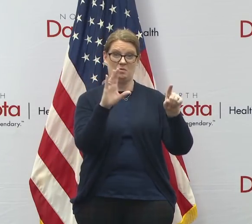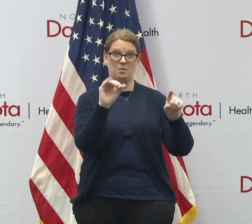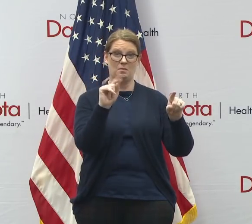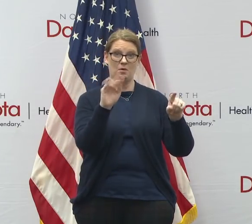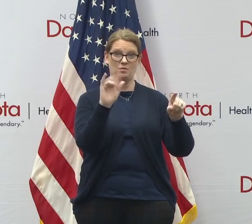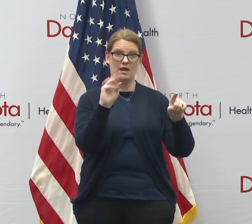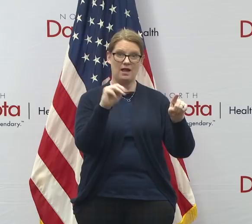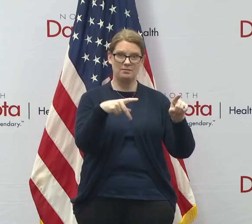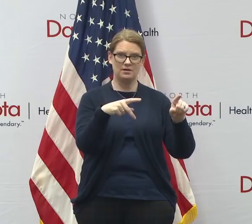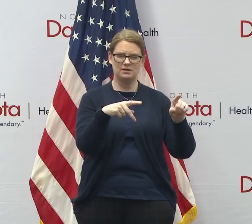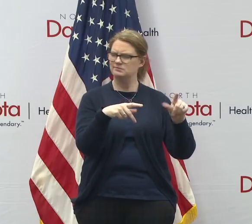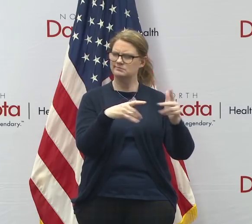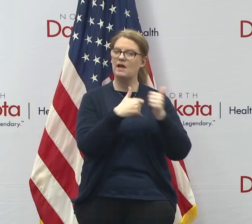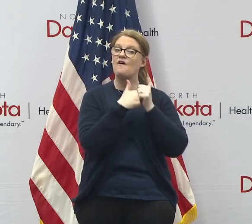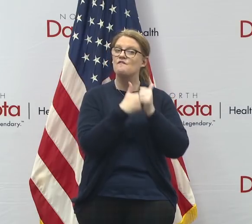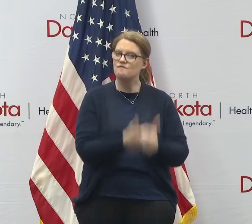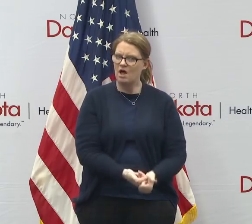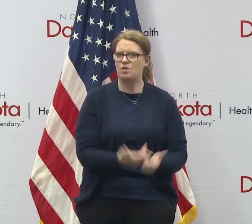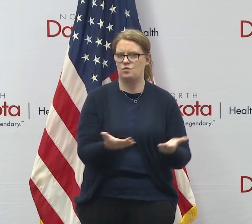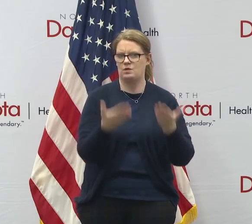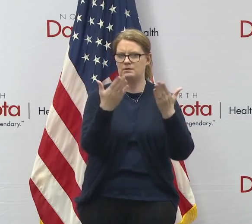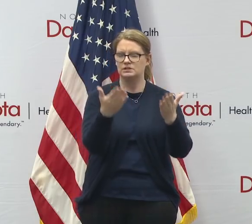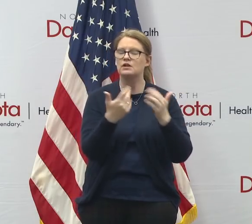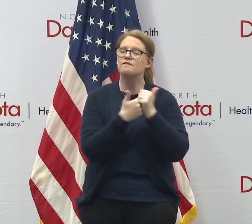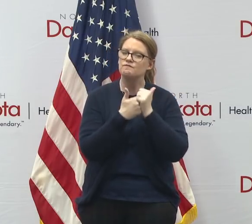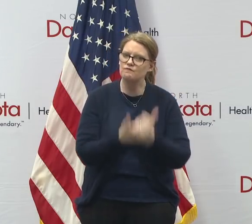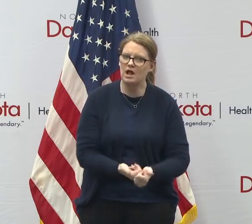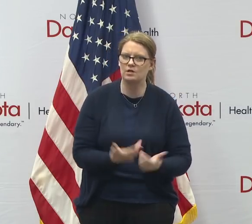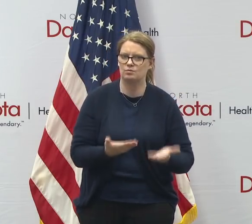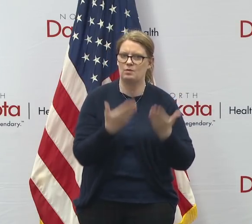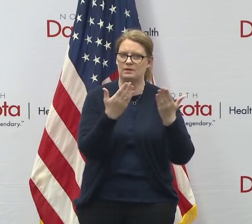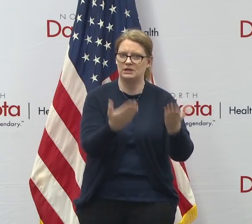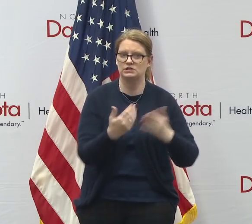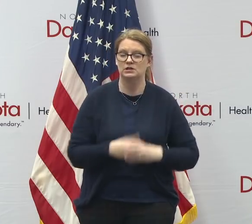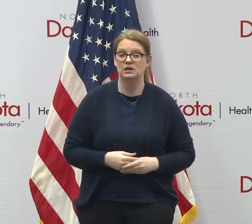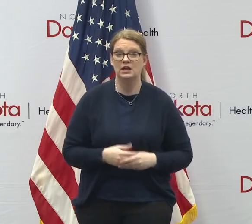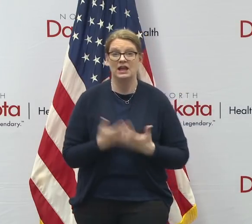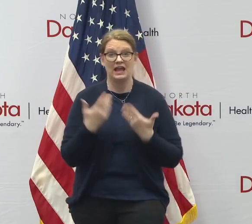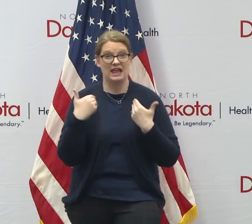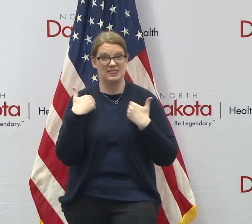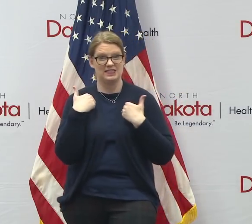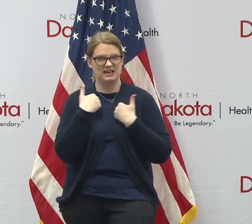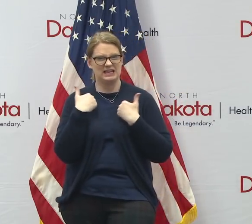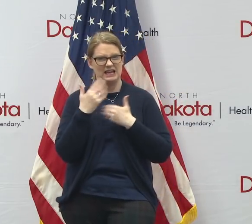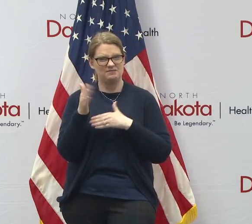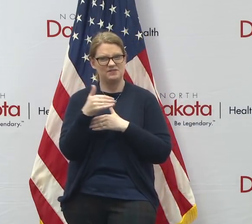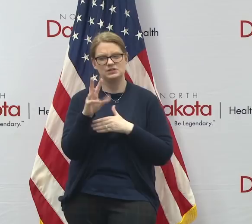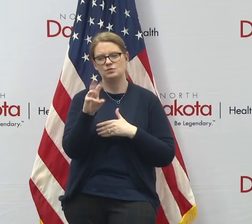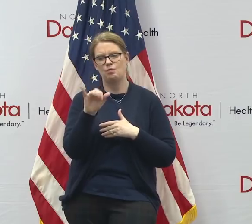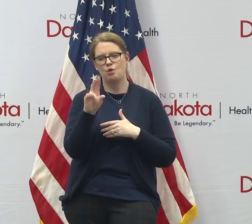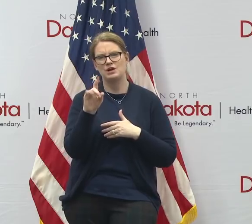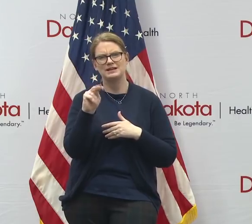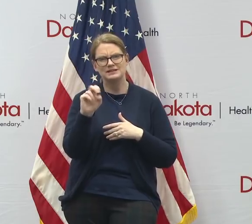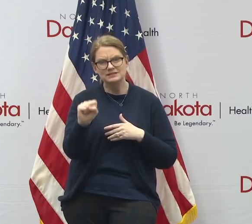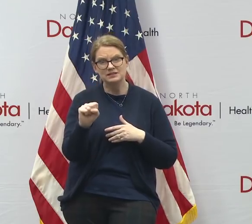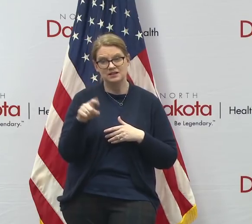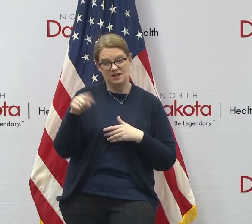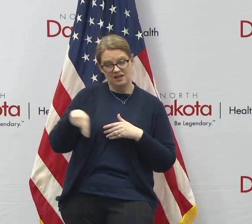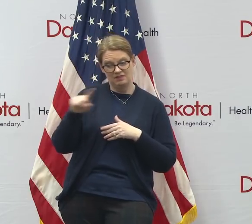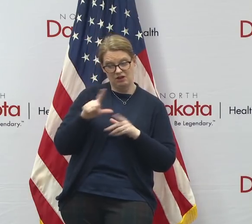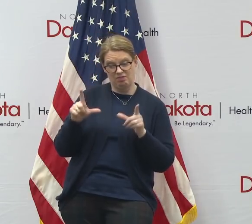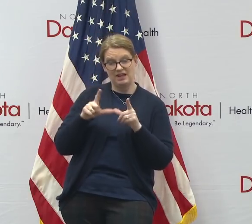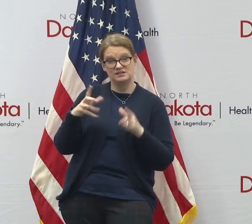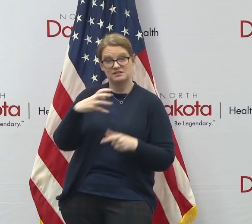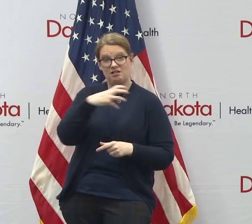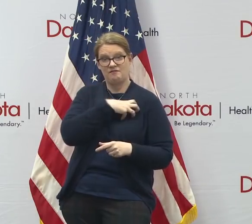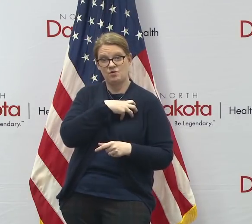take our recommendations seriously. And Game and Fish and game wardens, licensed law enforcement that they are, will